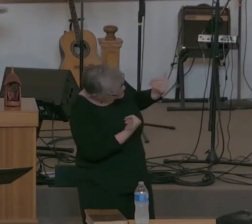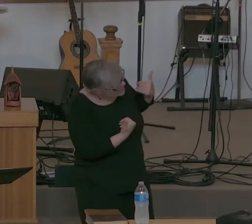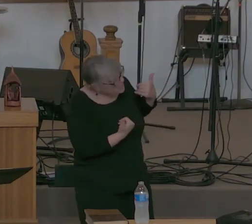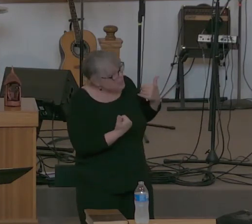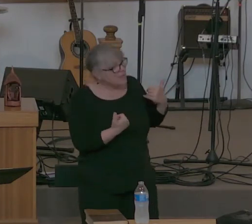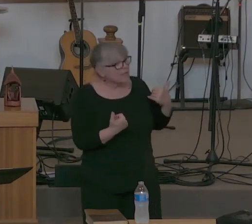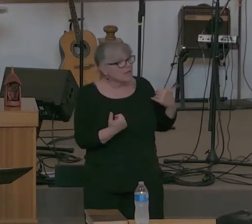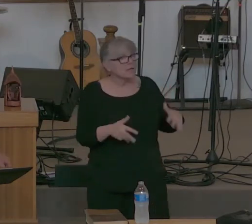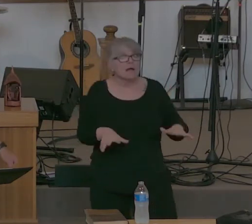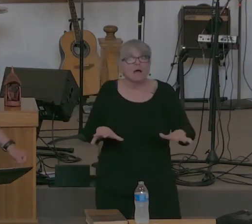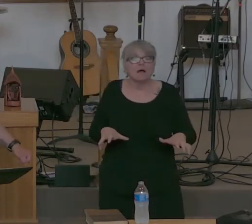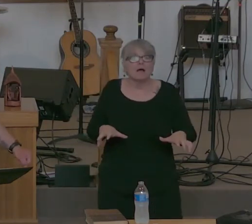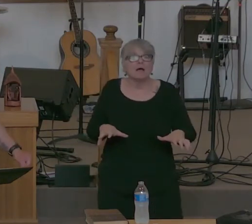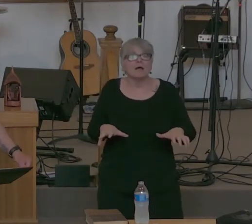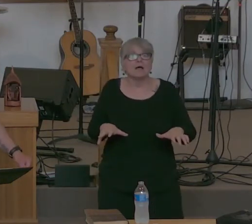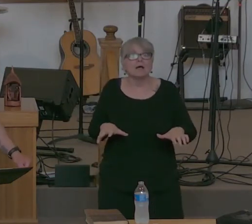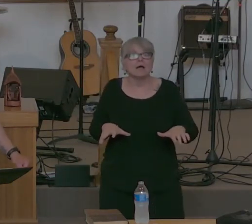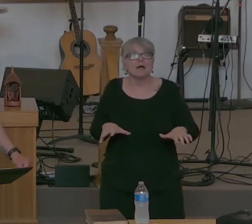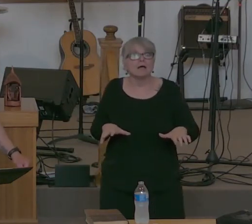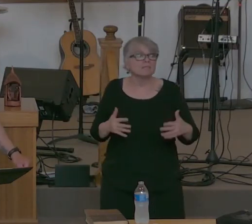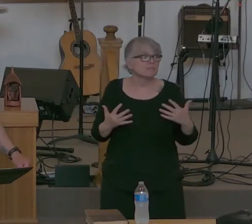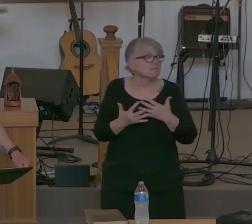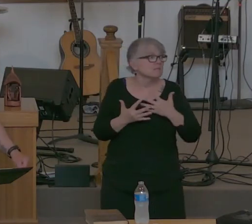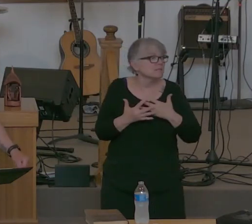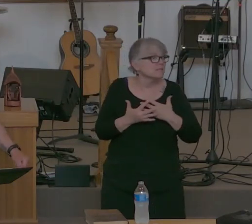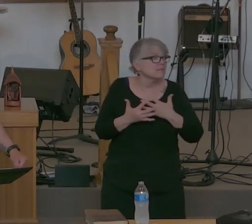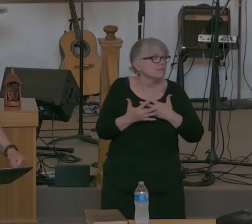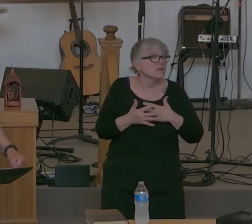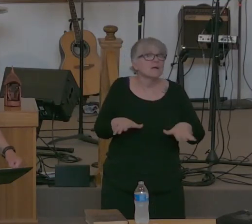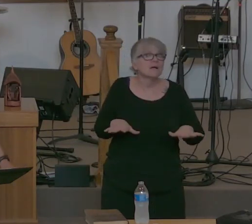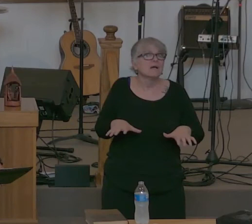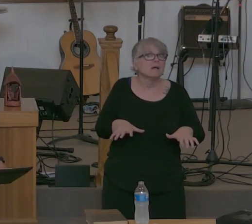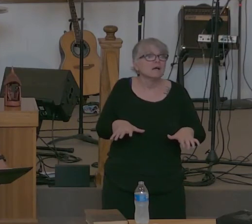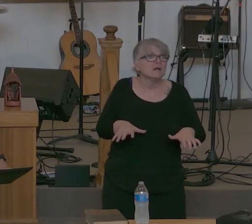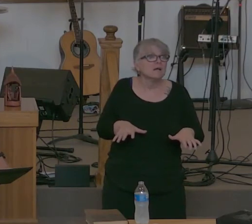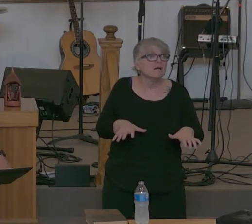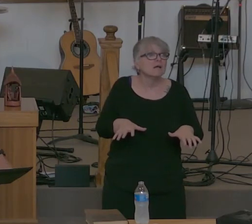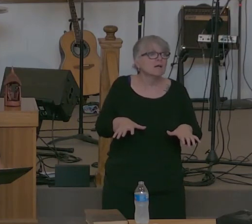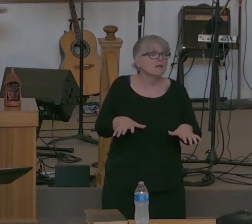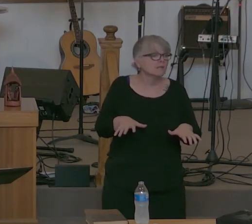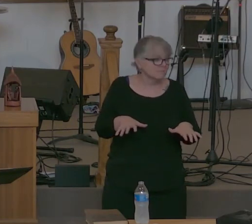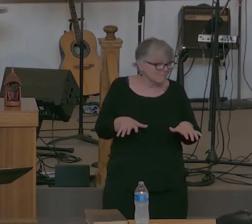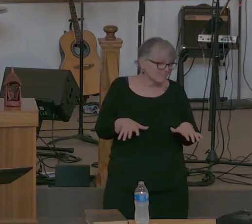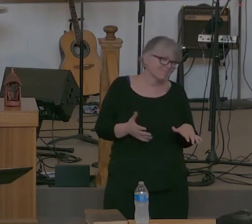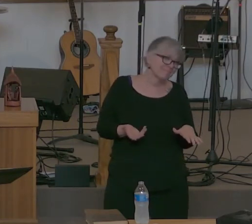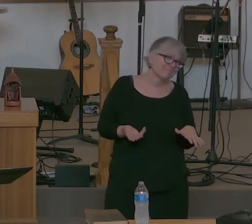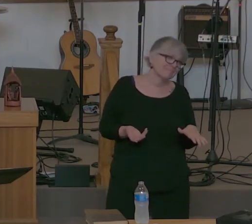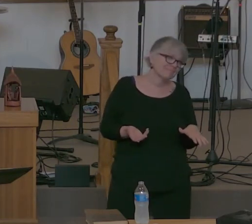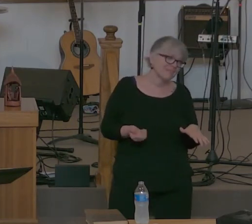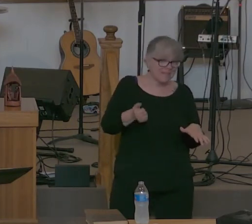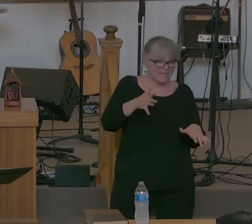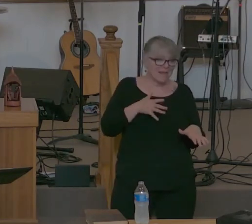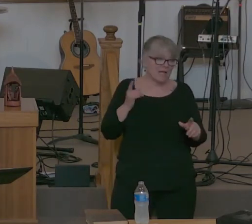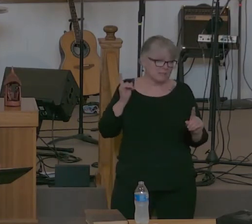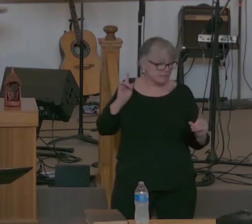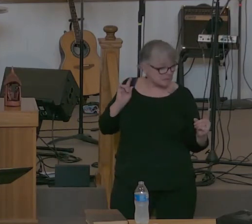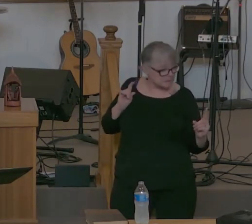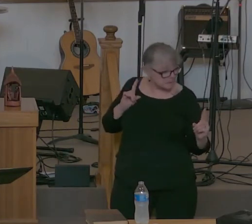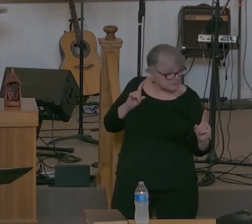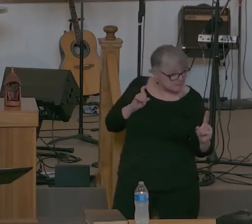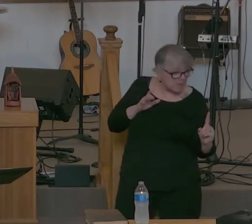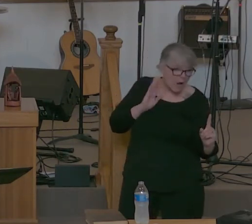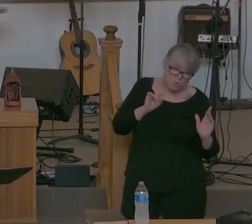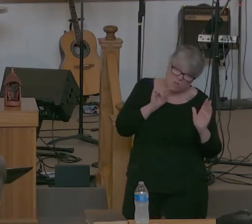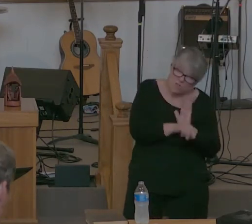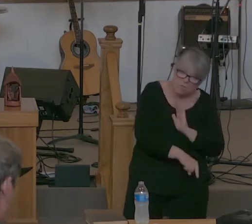And he said he just froze. He was so scared, he just froze. And this guy keeps coming at him. He says, I'm